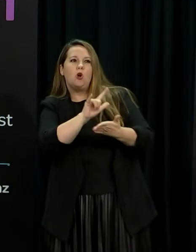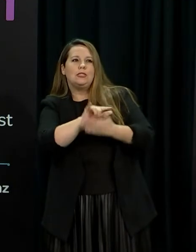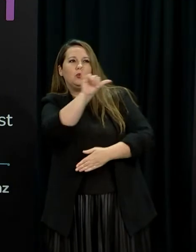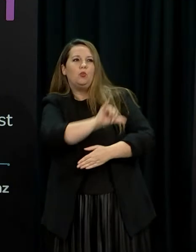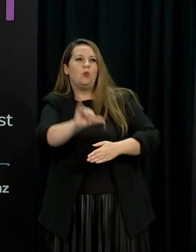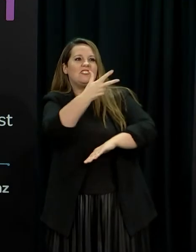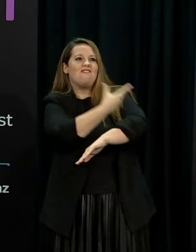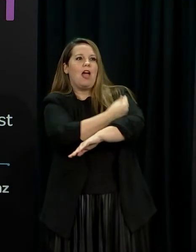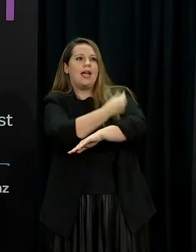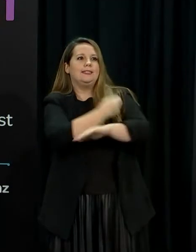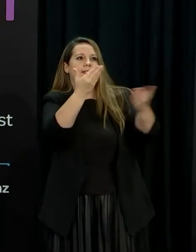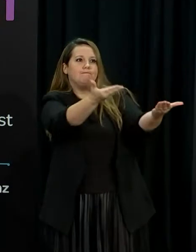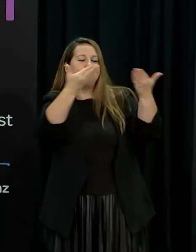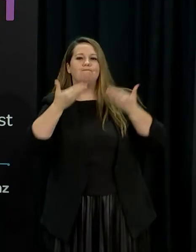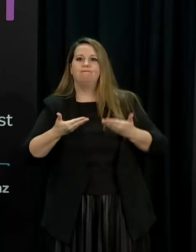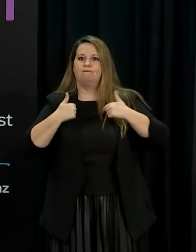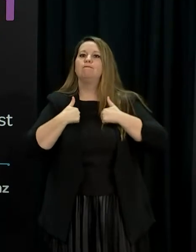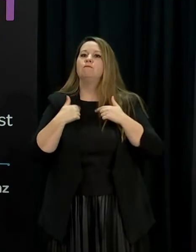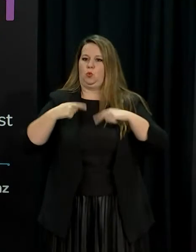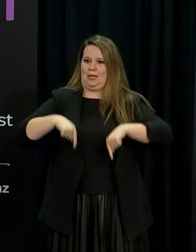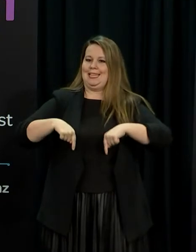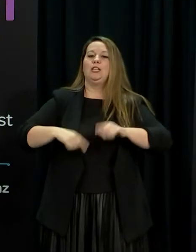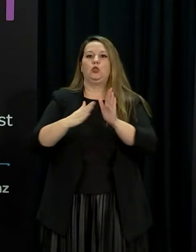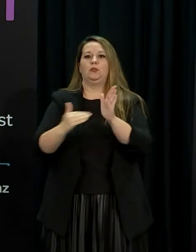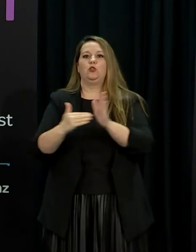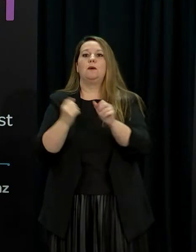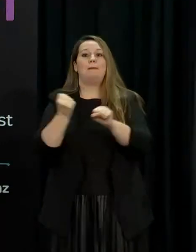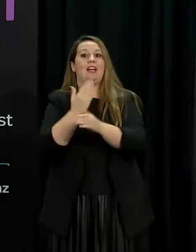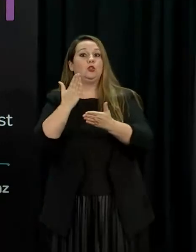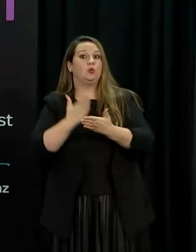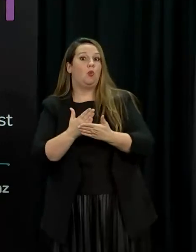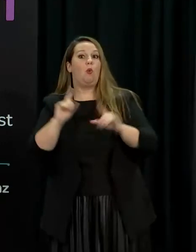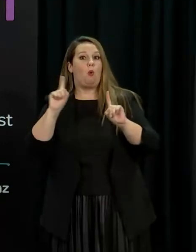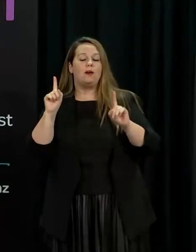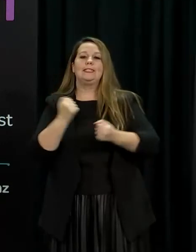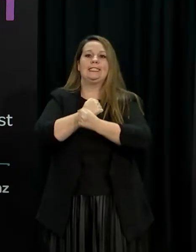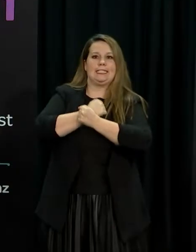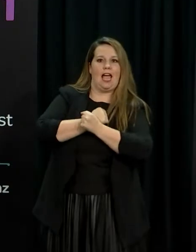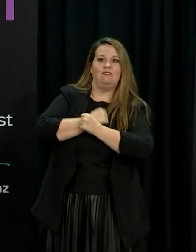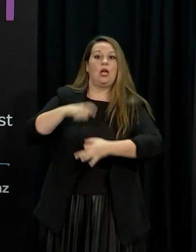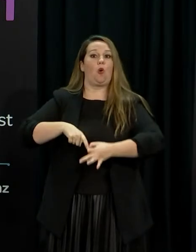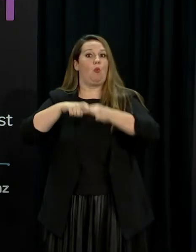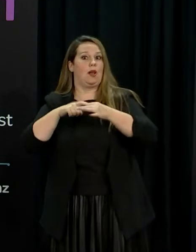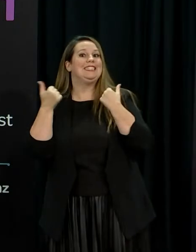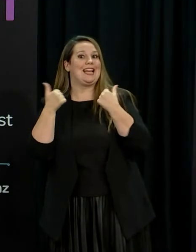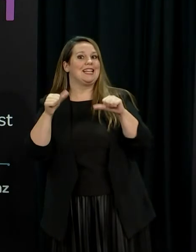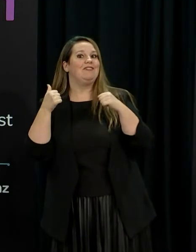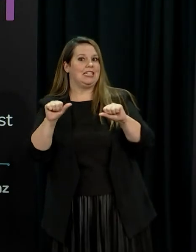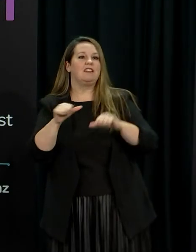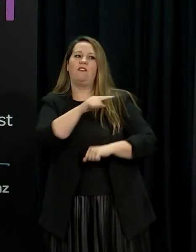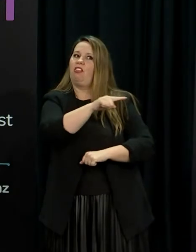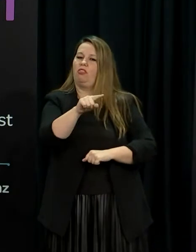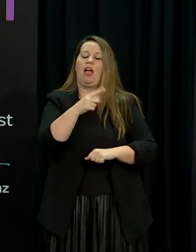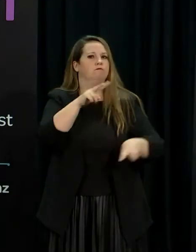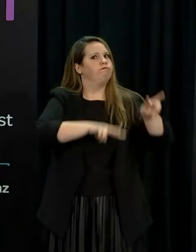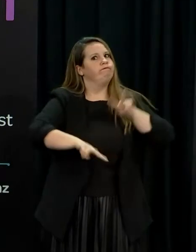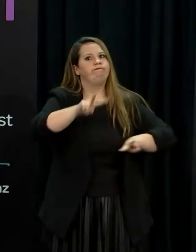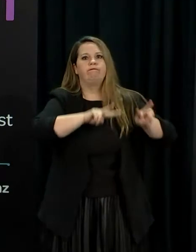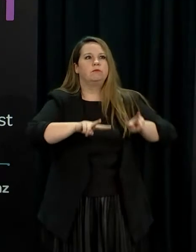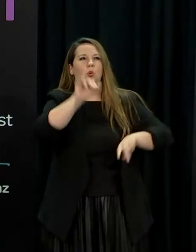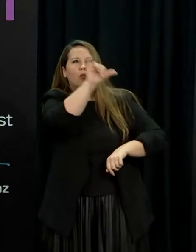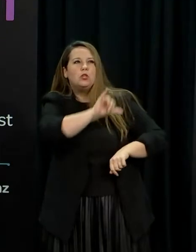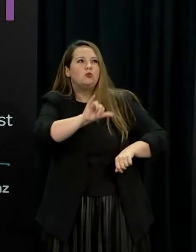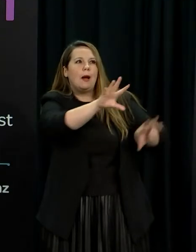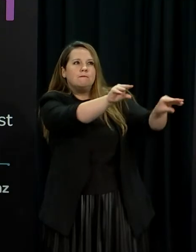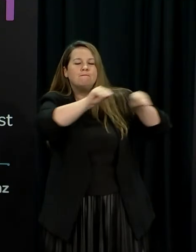use here in New Zealand meet acceptable standards for safety, quality and effectiveness. And so those who